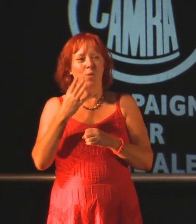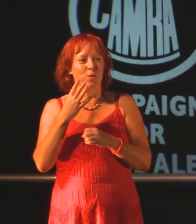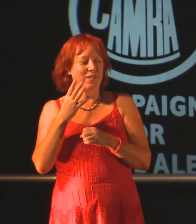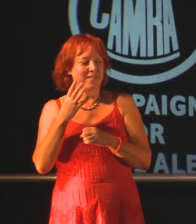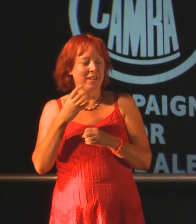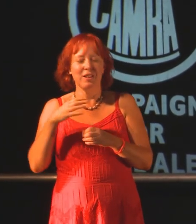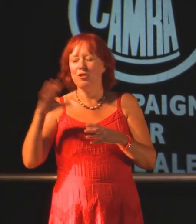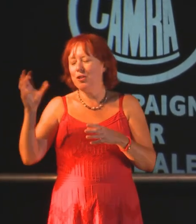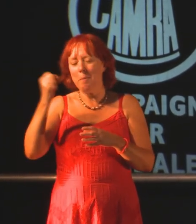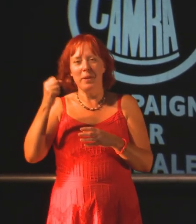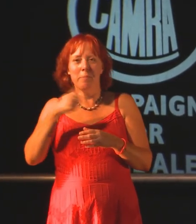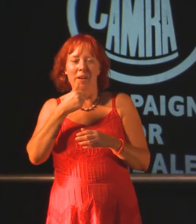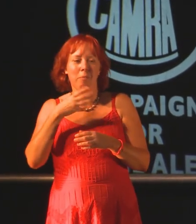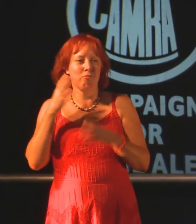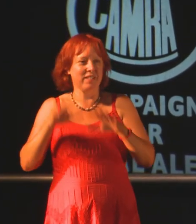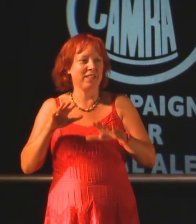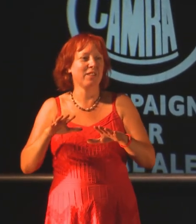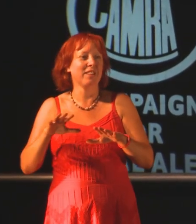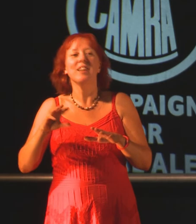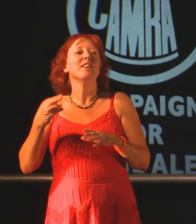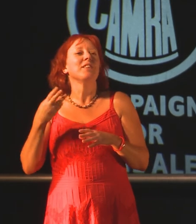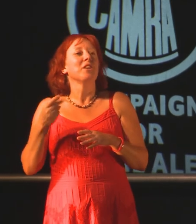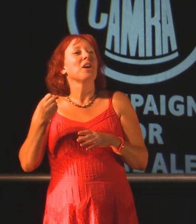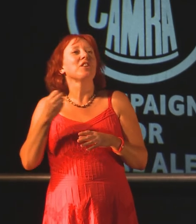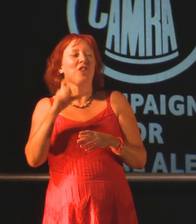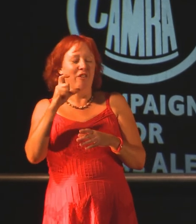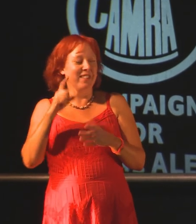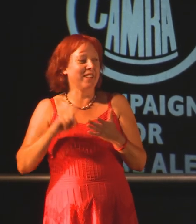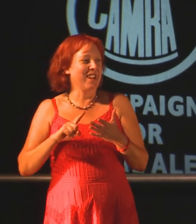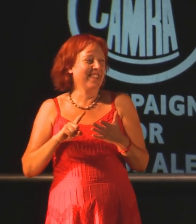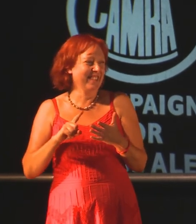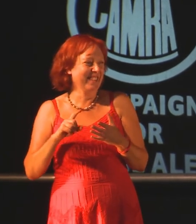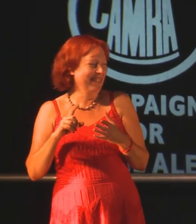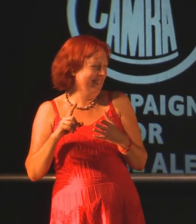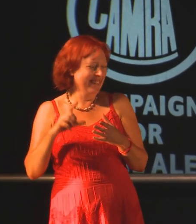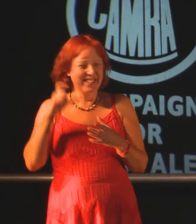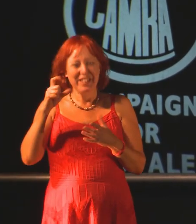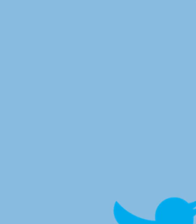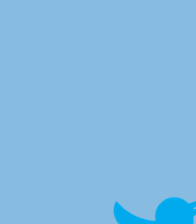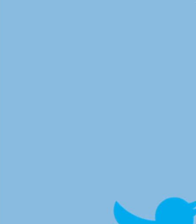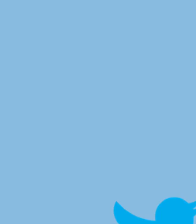Champion Beer of Britain 2012, Coniston No. 9 Barley Wine.